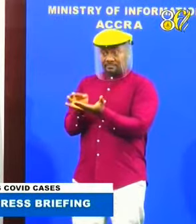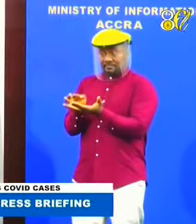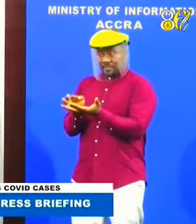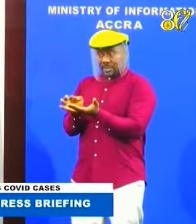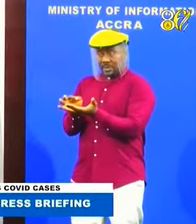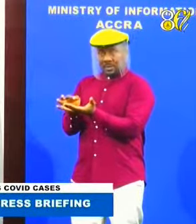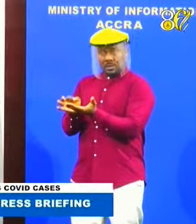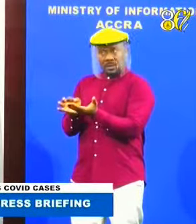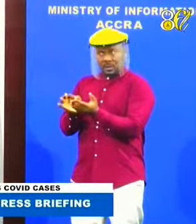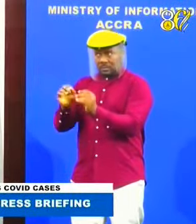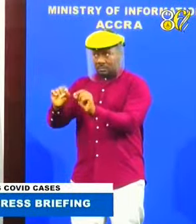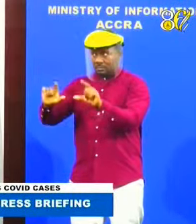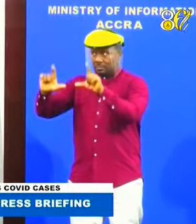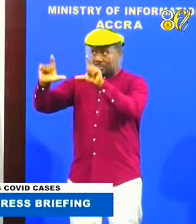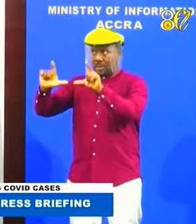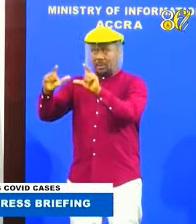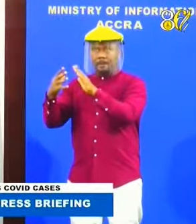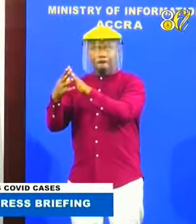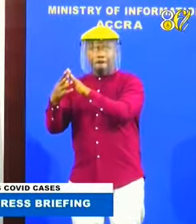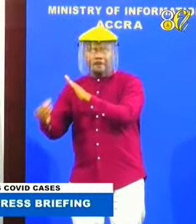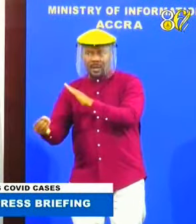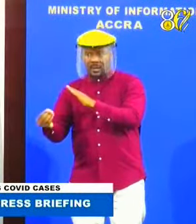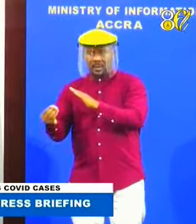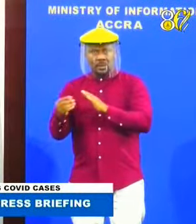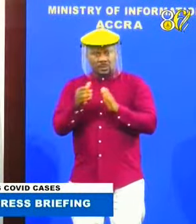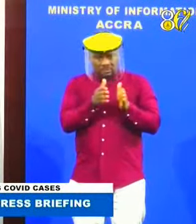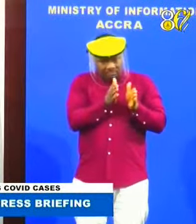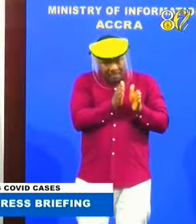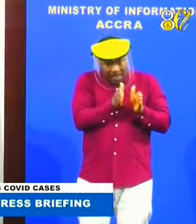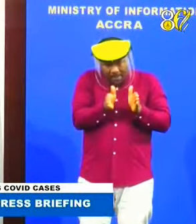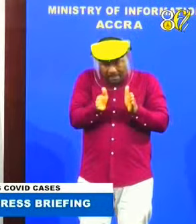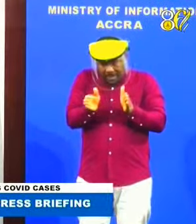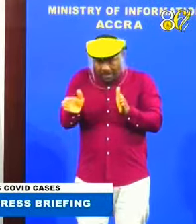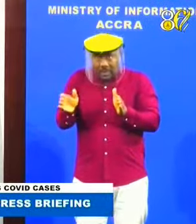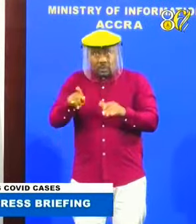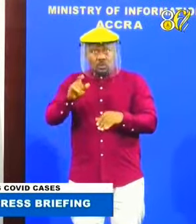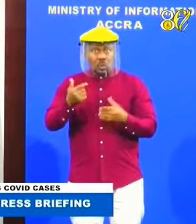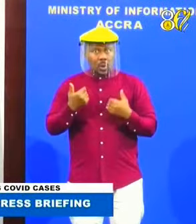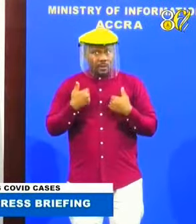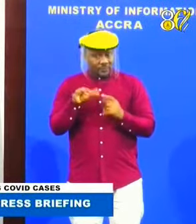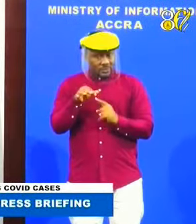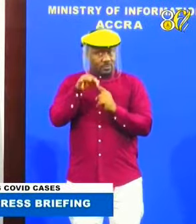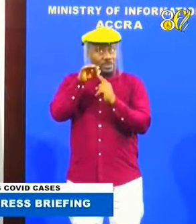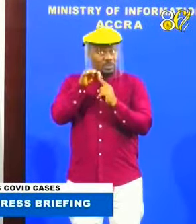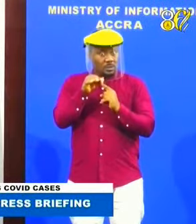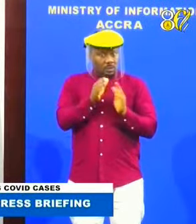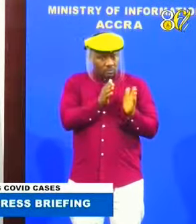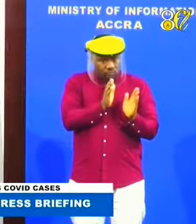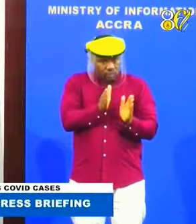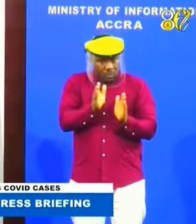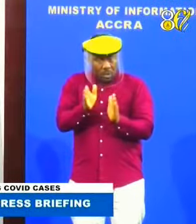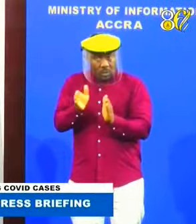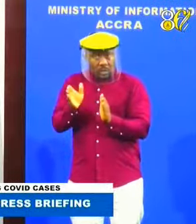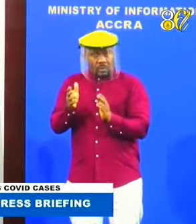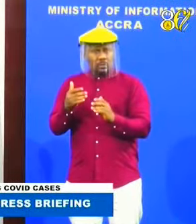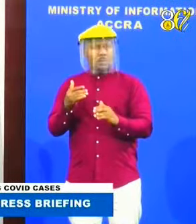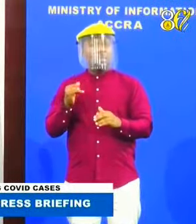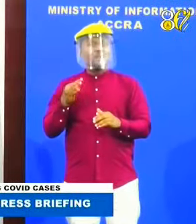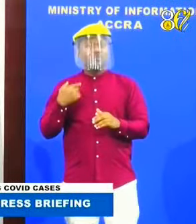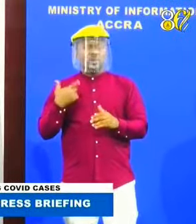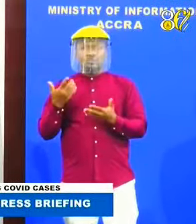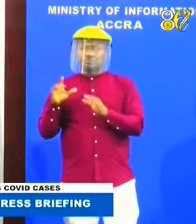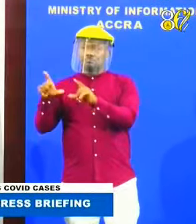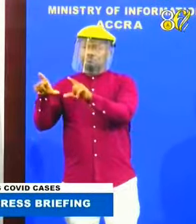issue a report, there should be a proper quality management system in place. And when we go, we can actually sometimes pick up a particular